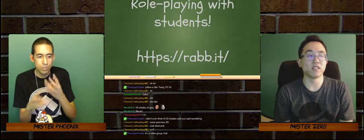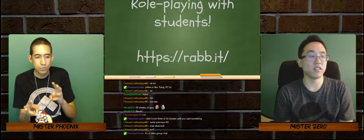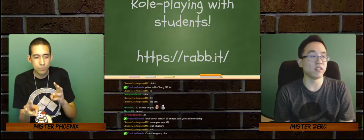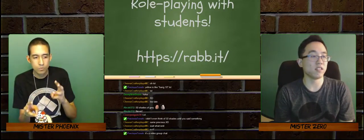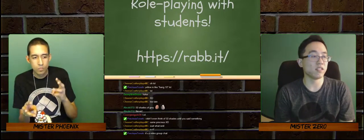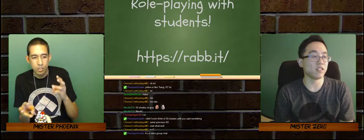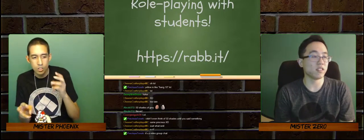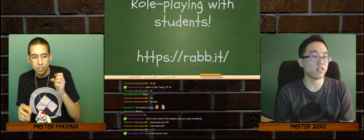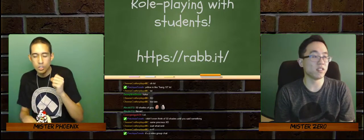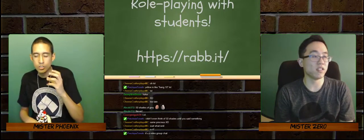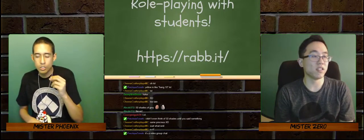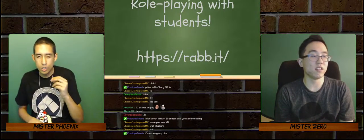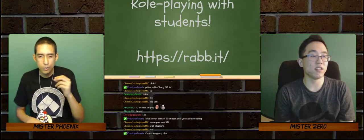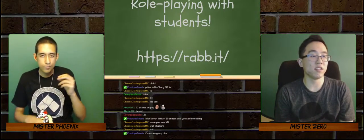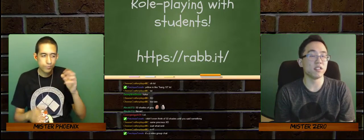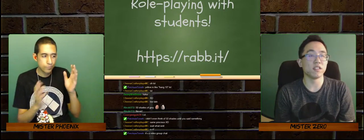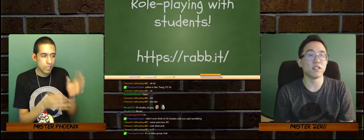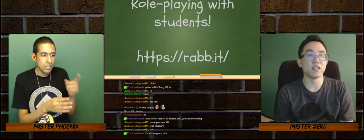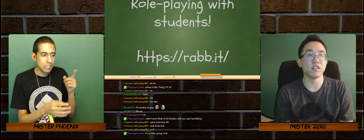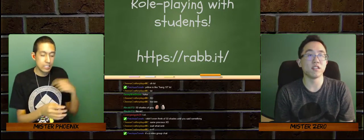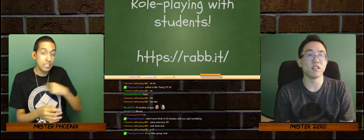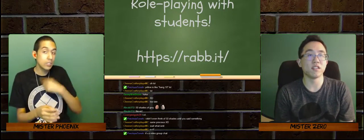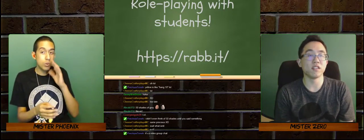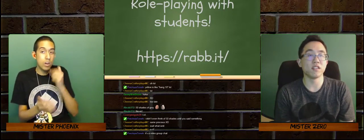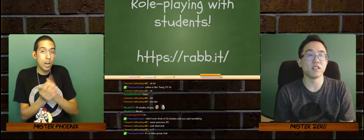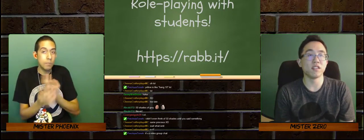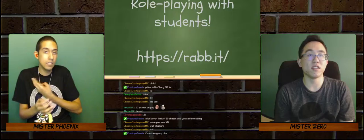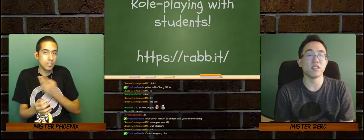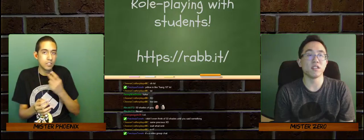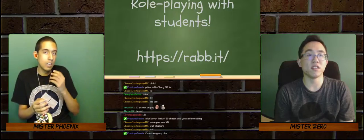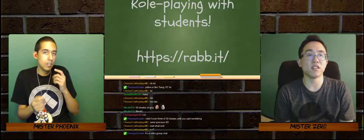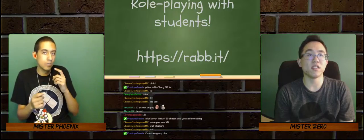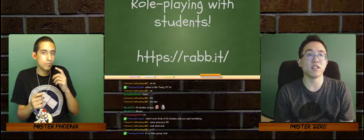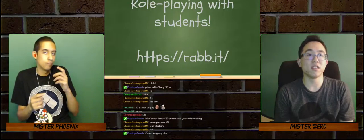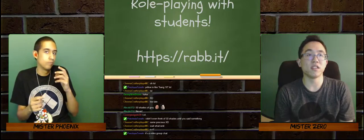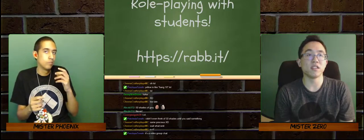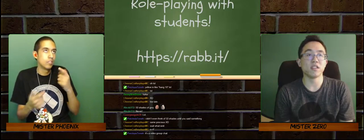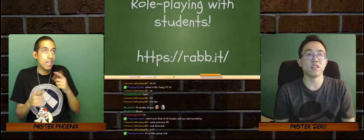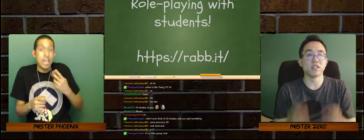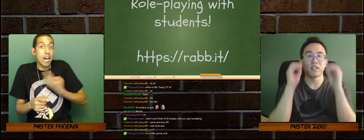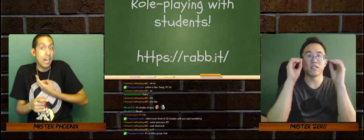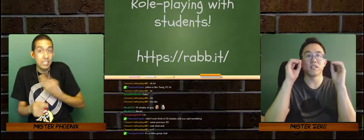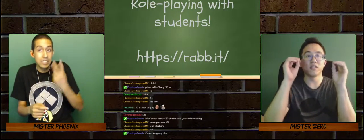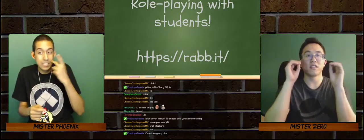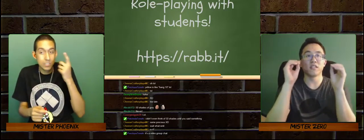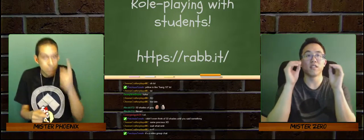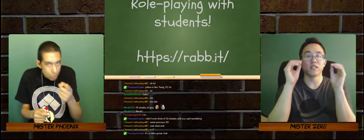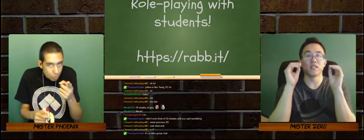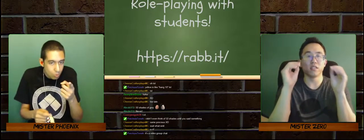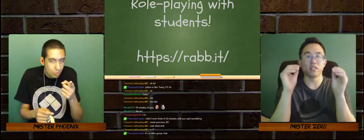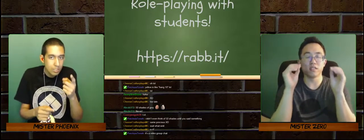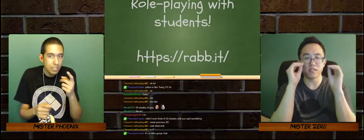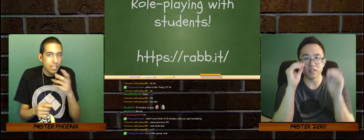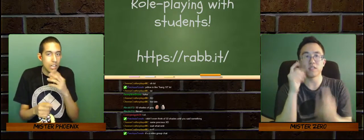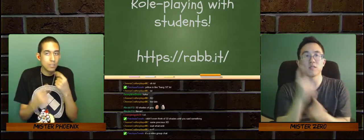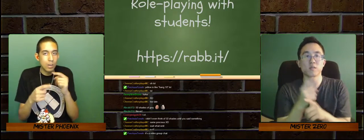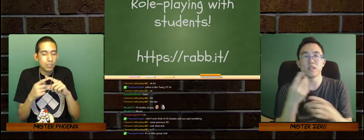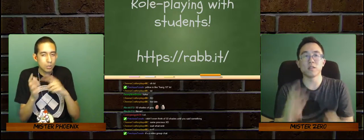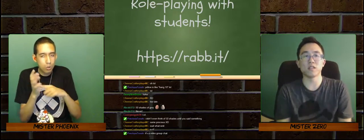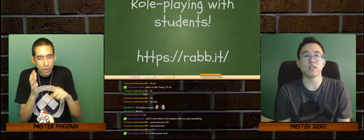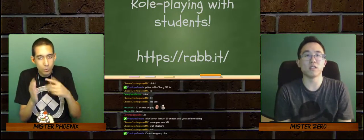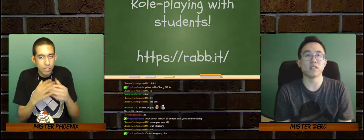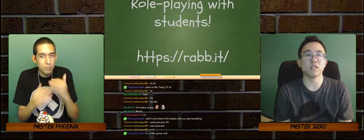way. So this will help us let us see you and try